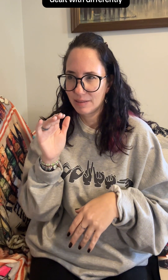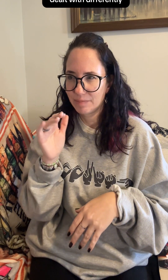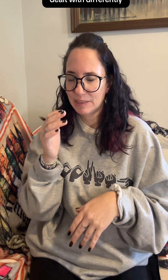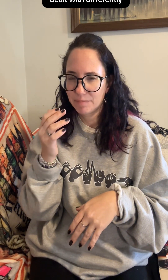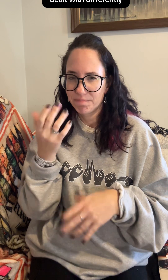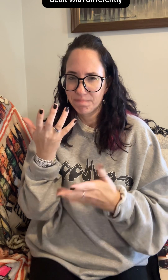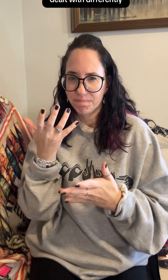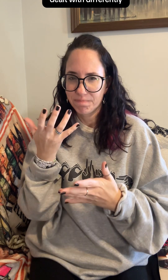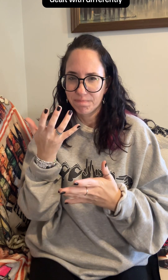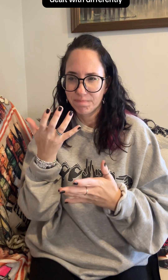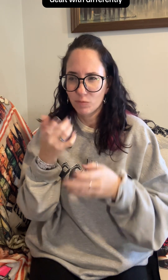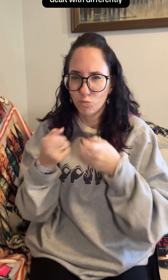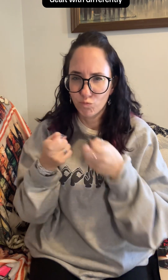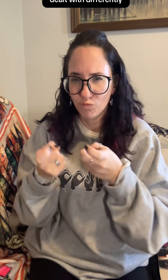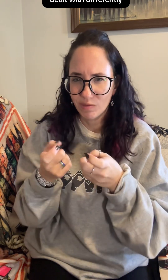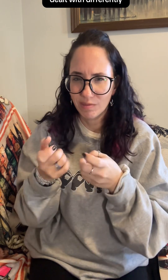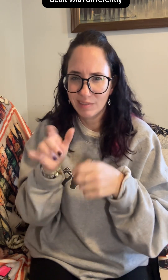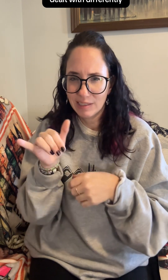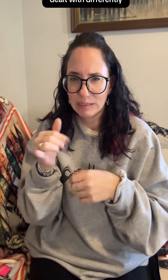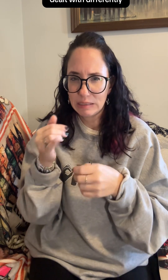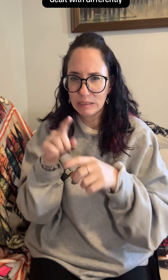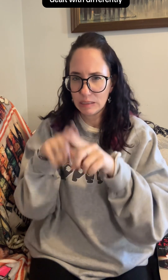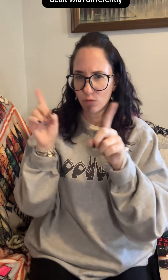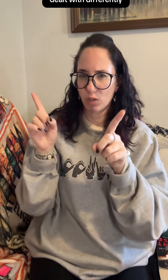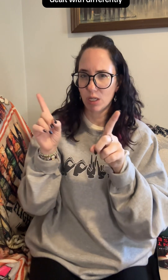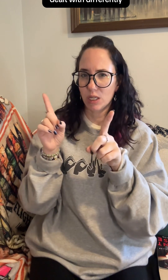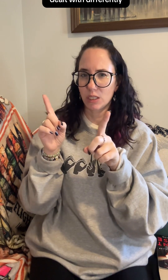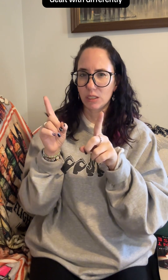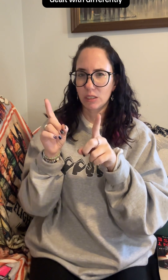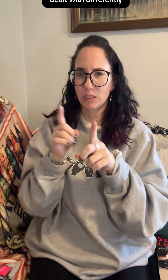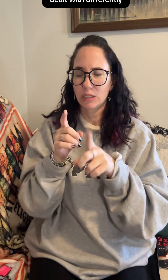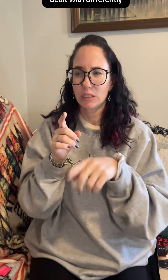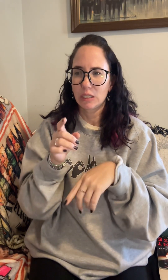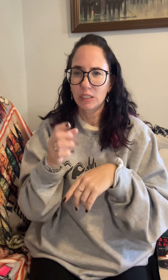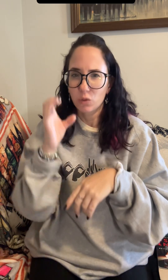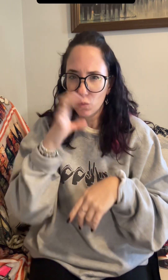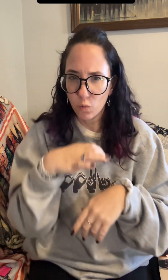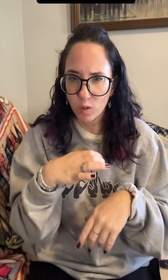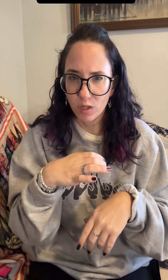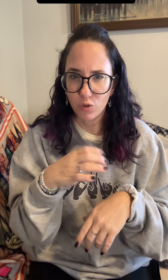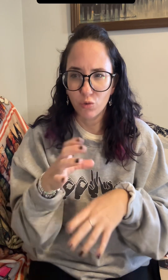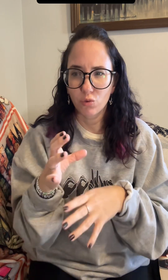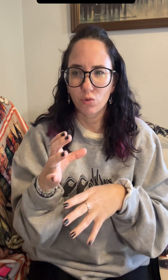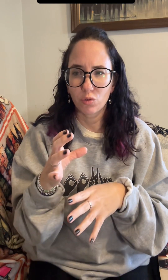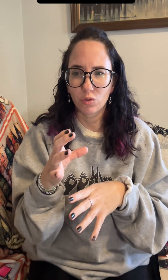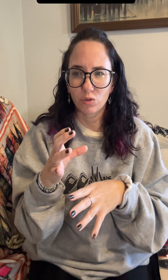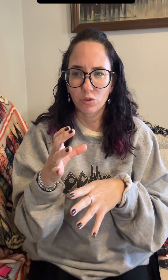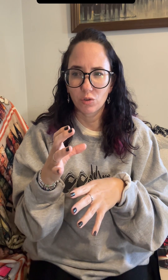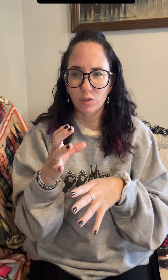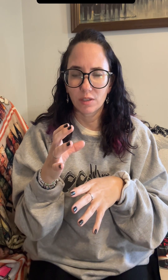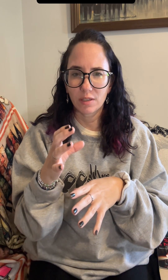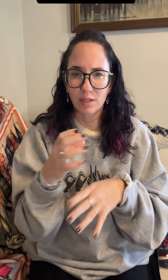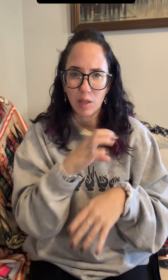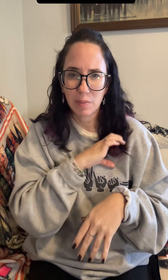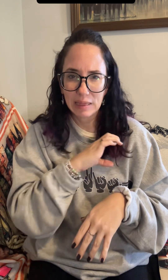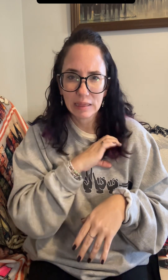deaf is not really dealt with differently. You're not seen as